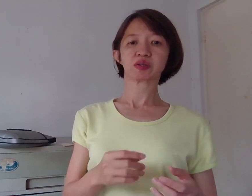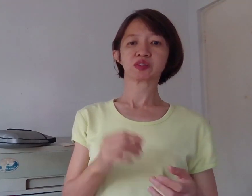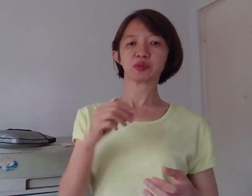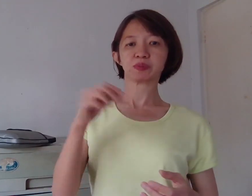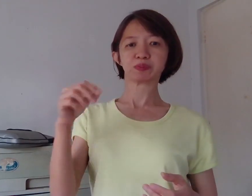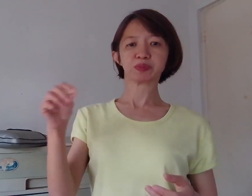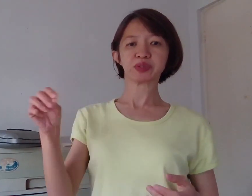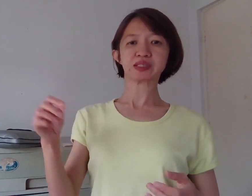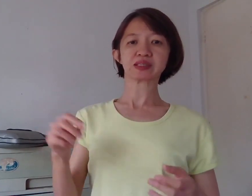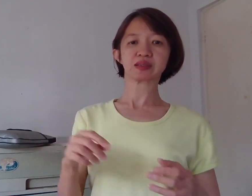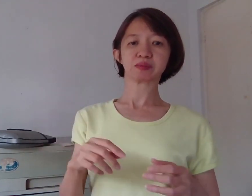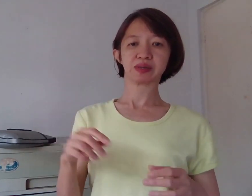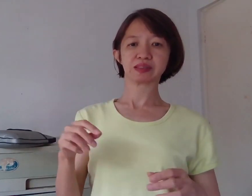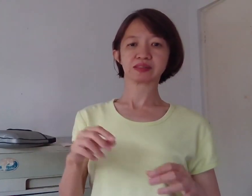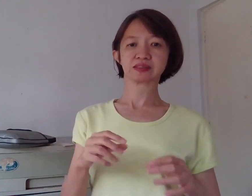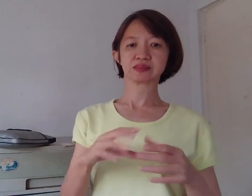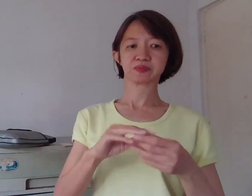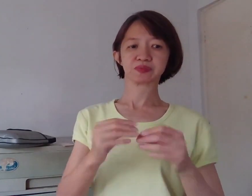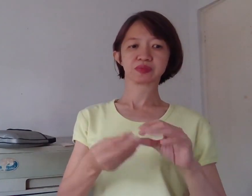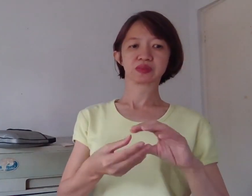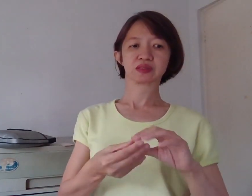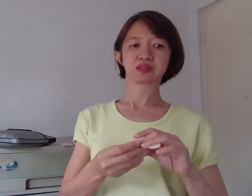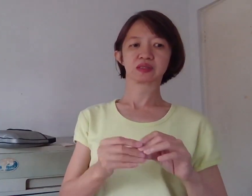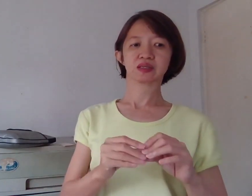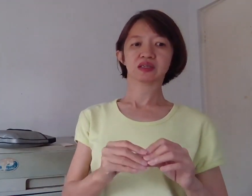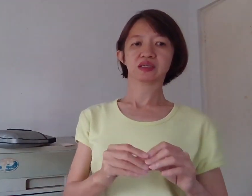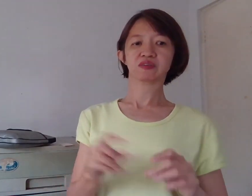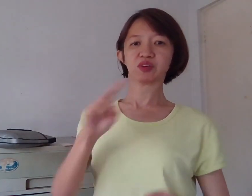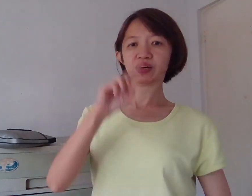Also, put in the comments if you have